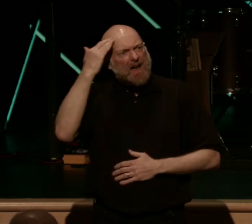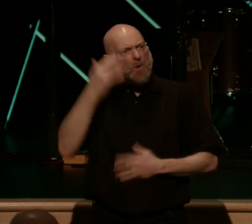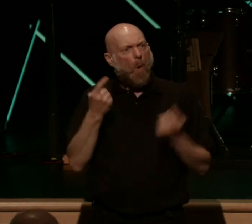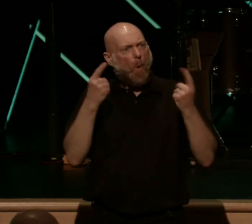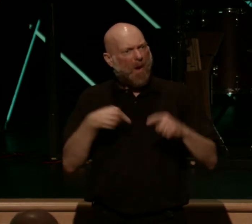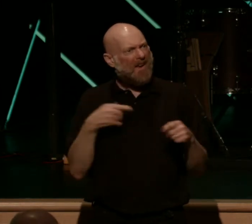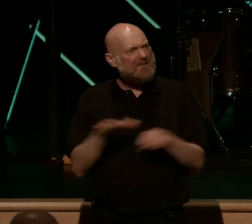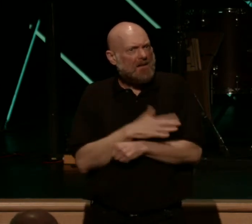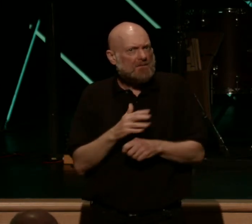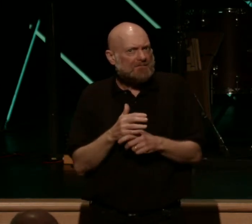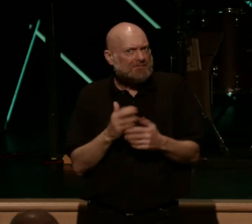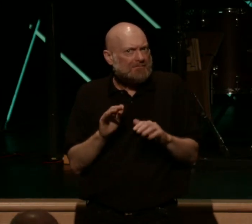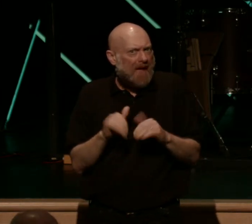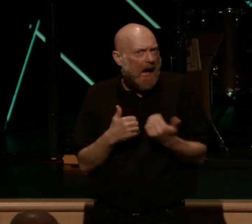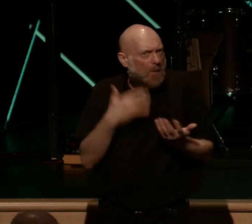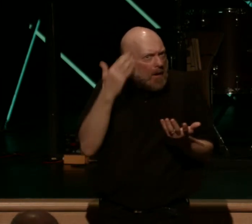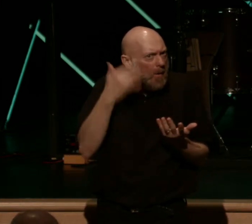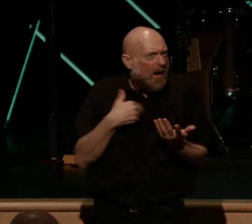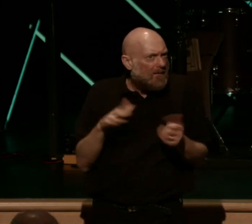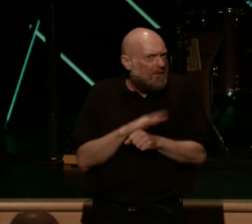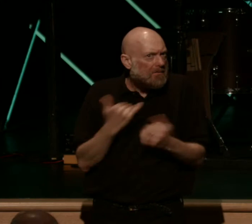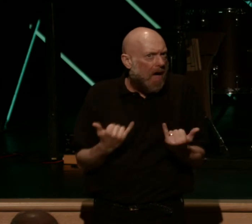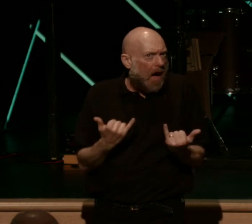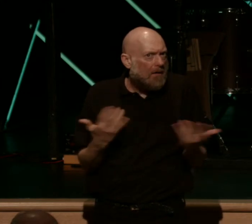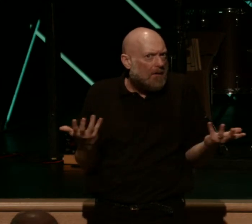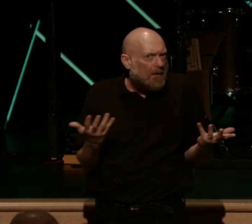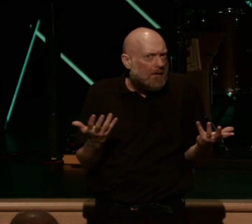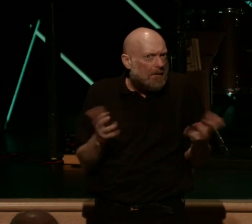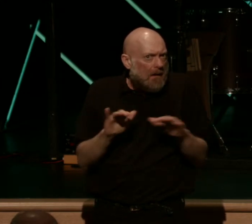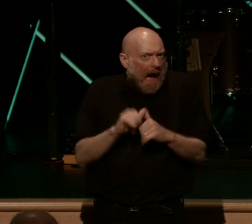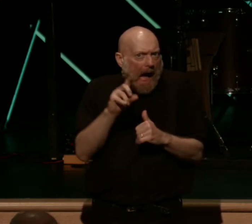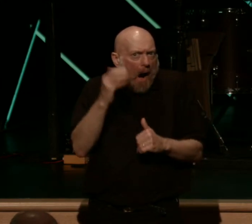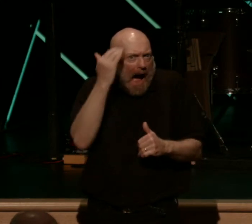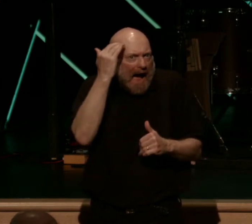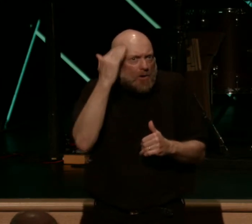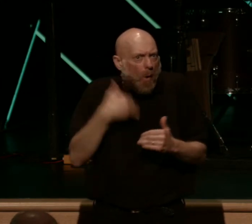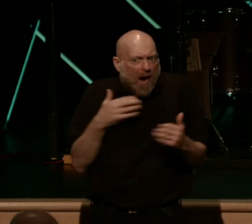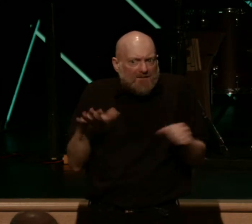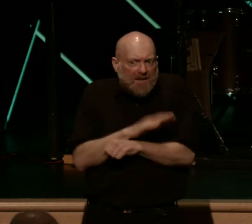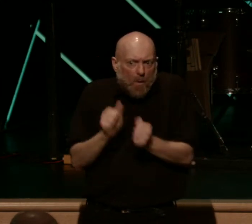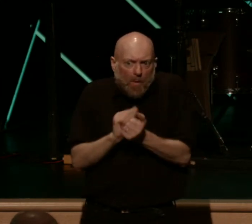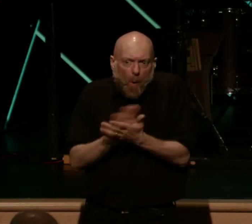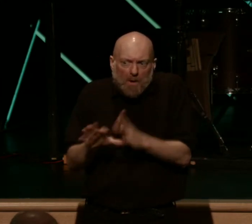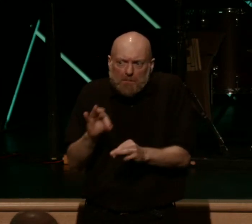I'm filled with the Spirit? How do I know when I'm filled with the Holy